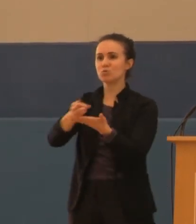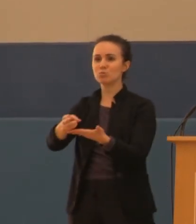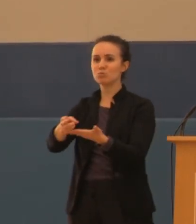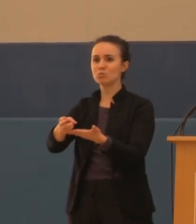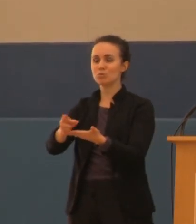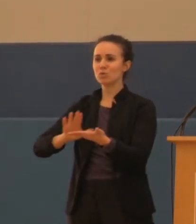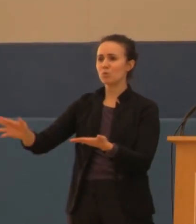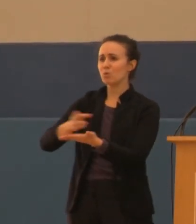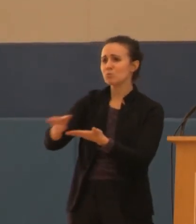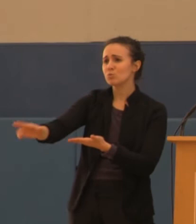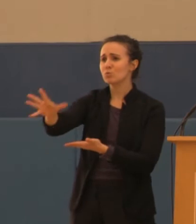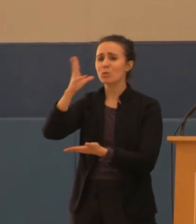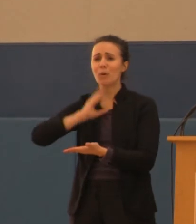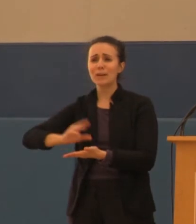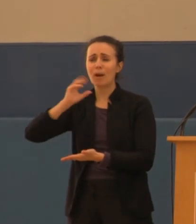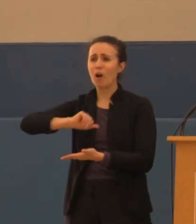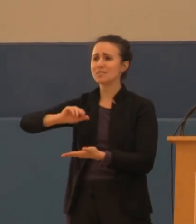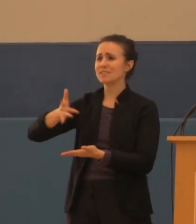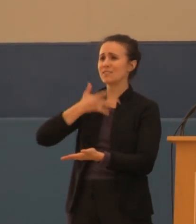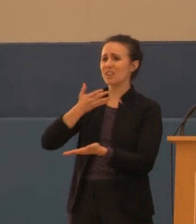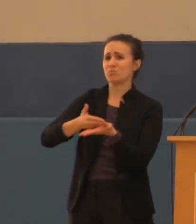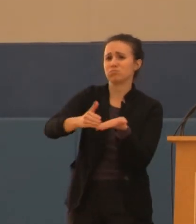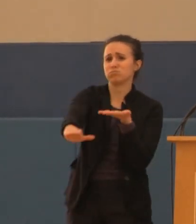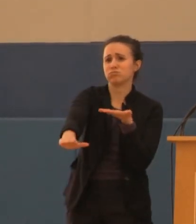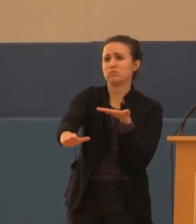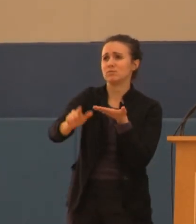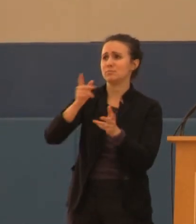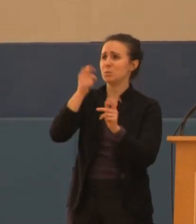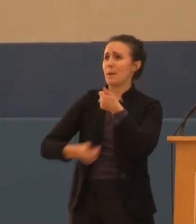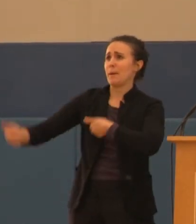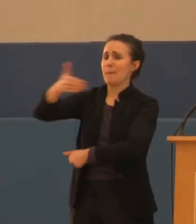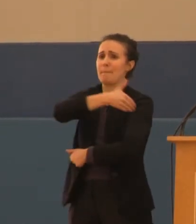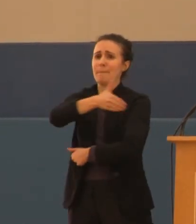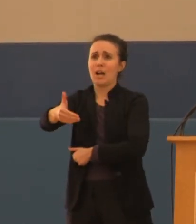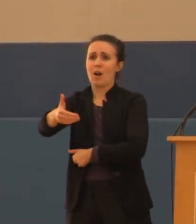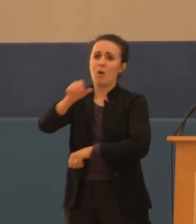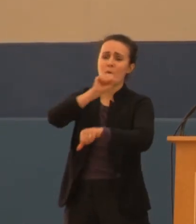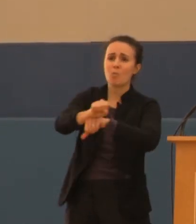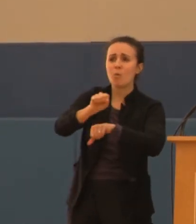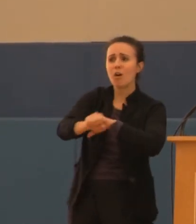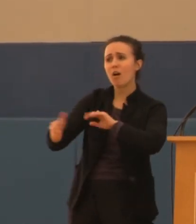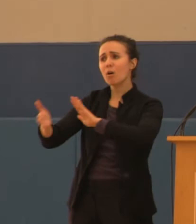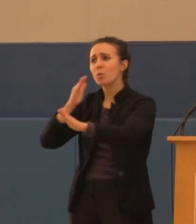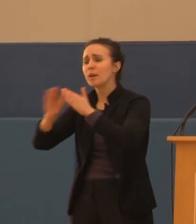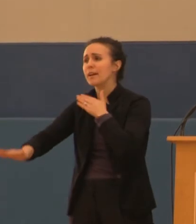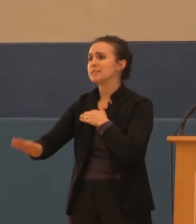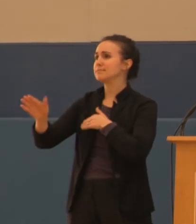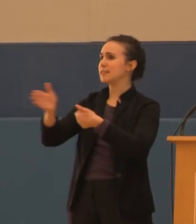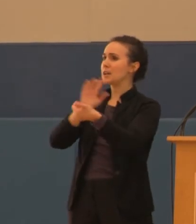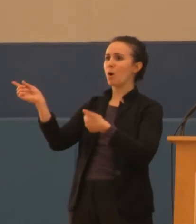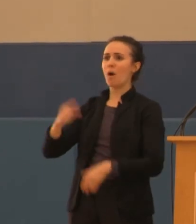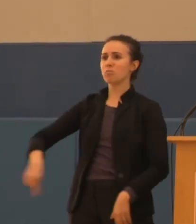truth about how you have felt marginalized by people in power, whether at work, in the community, wherever you